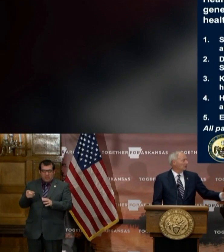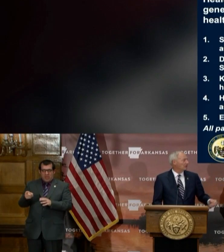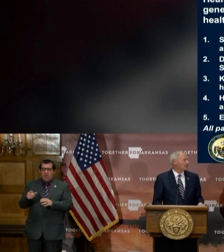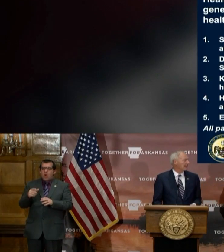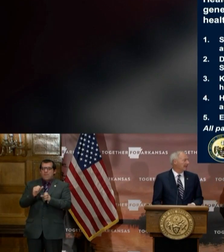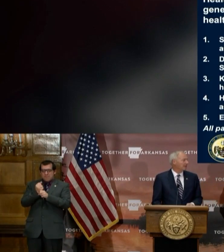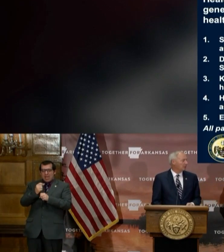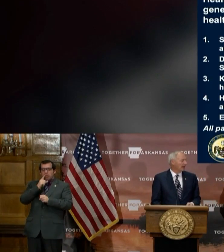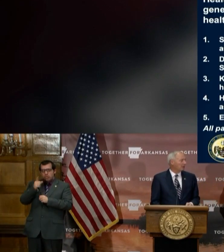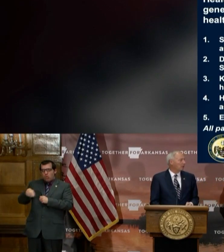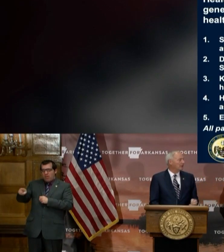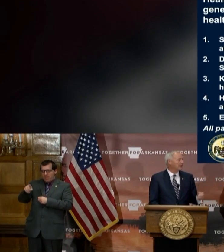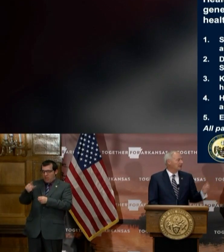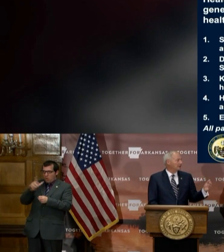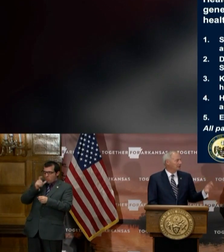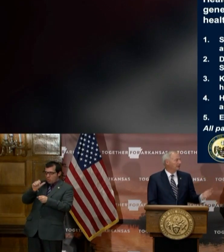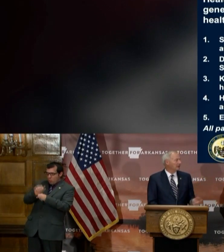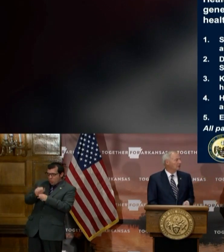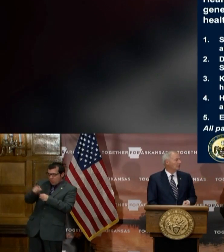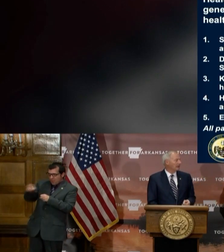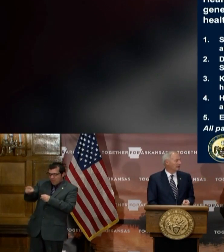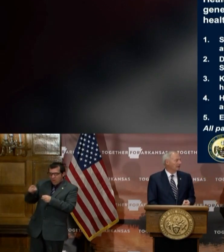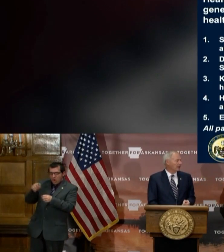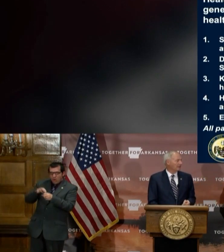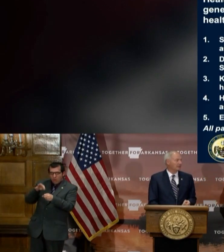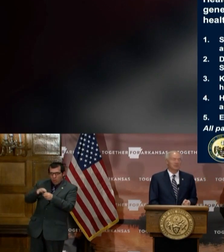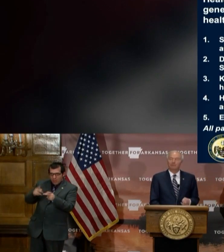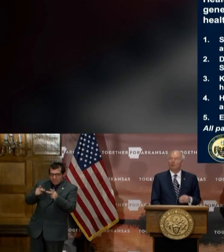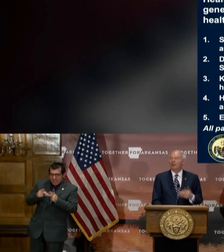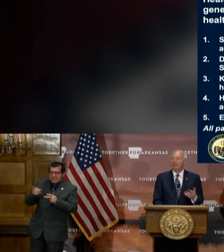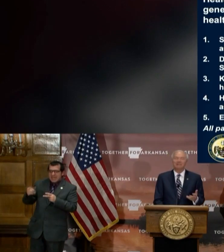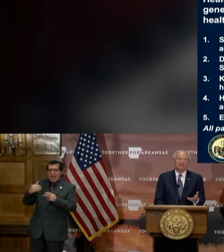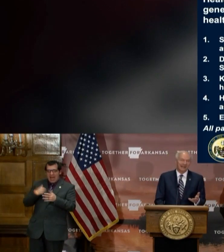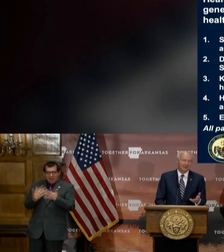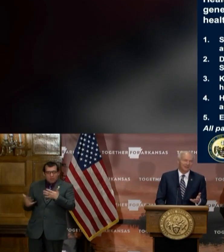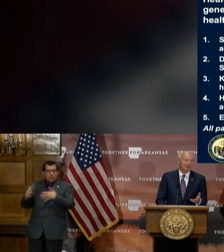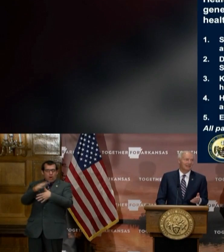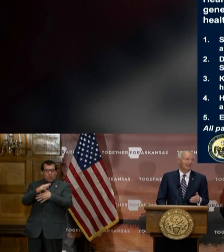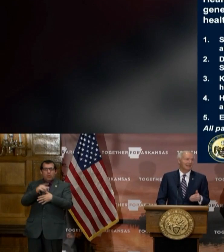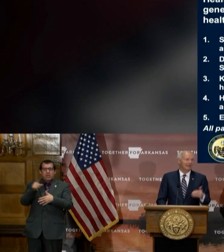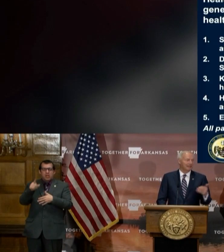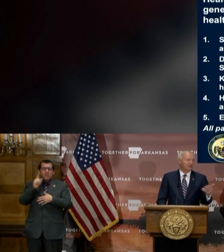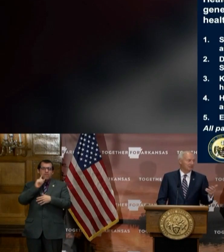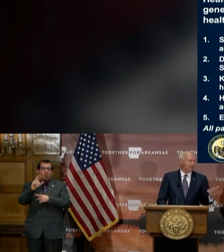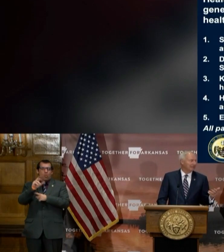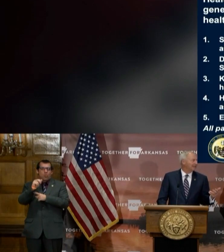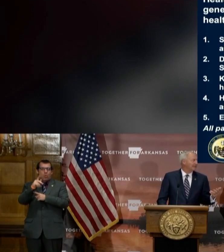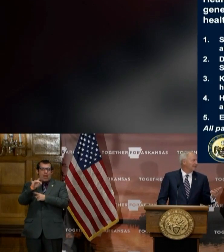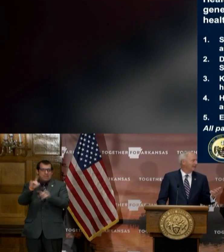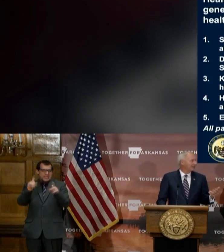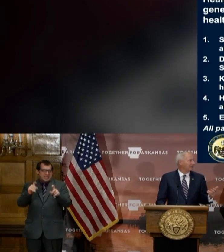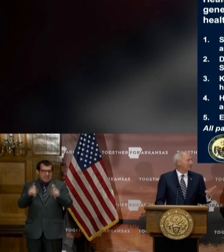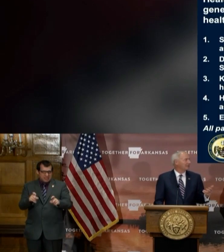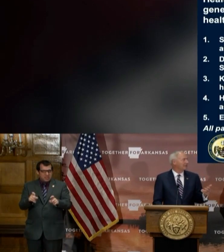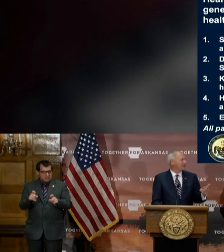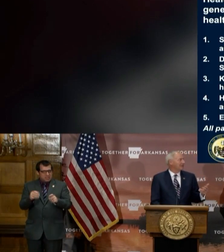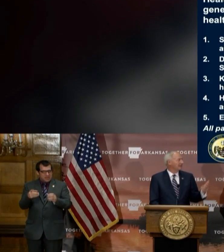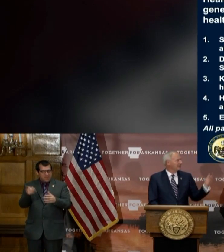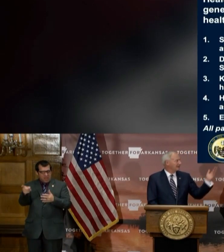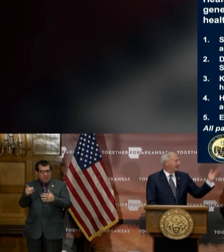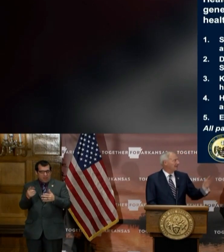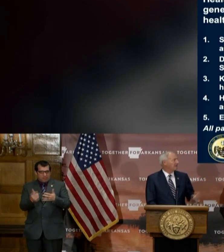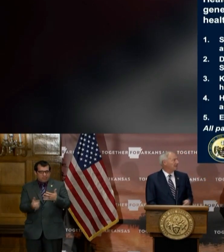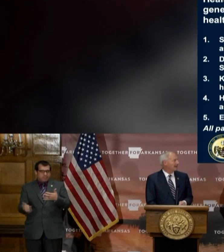election workers to have a priority through their local health office for rapid tests. And this could be through